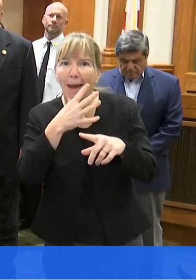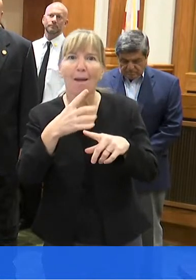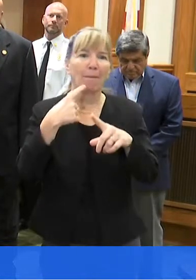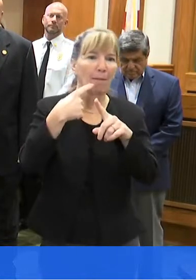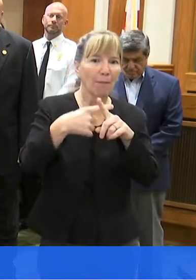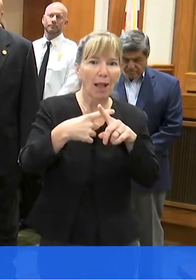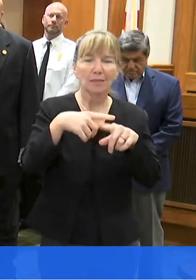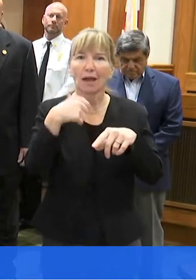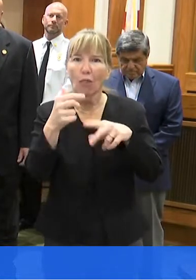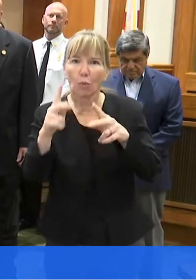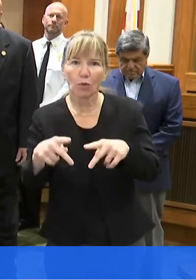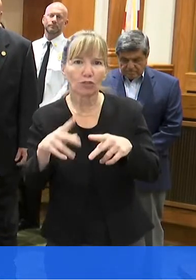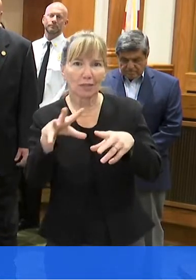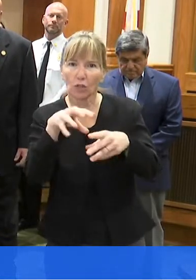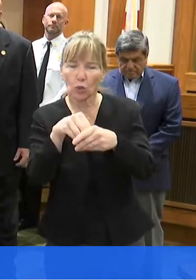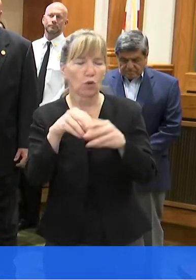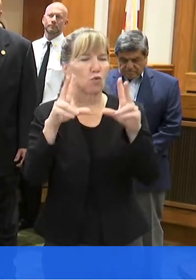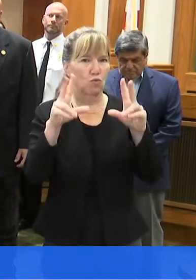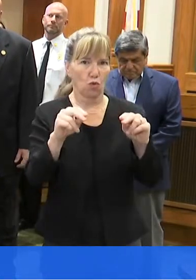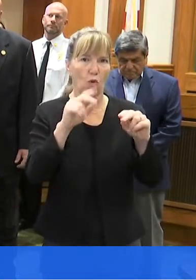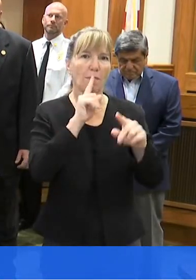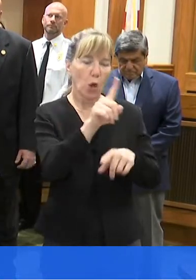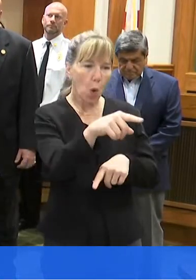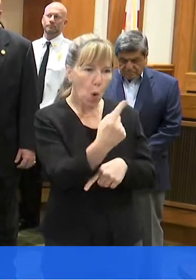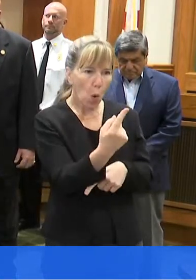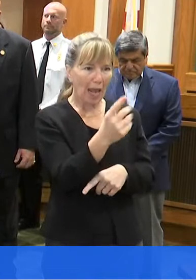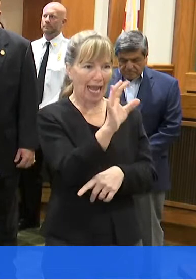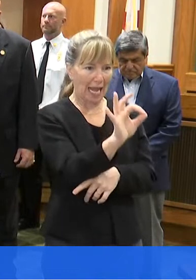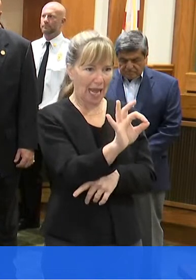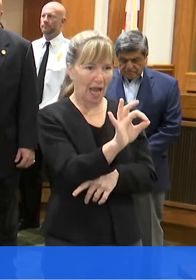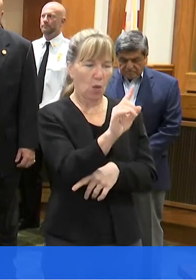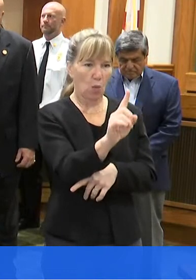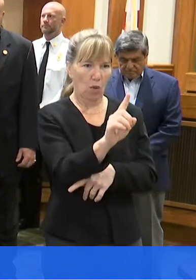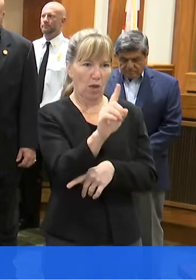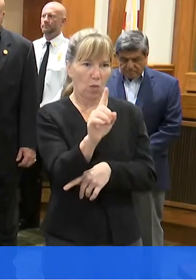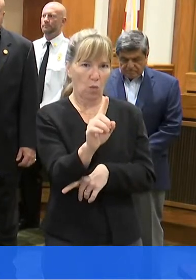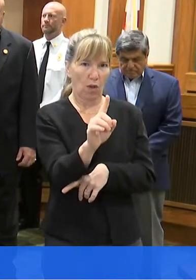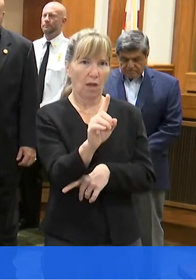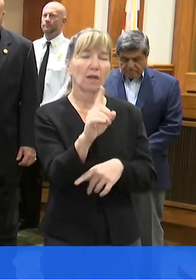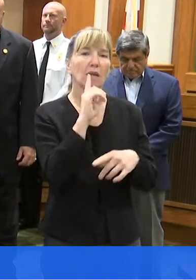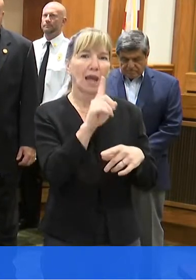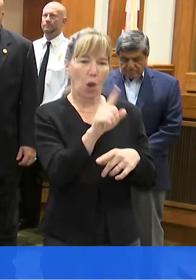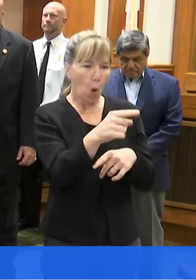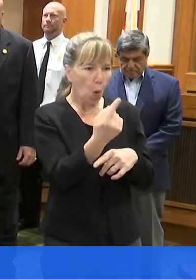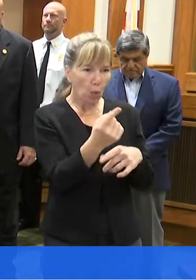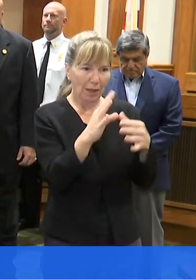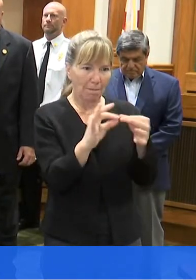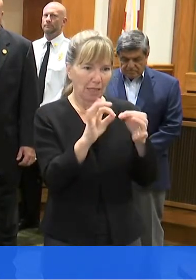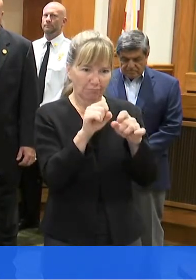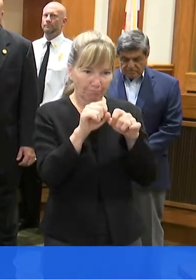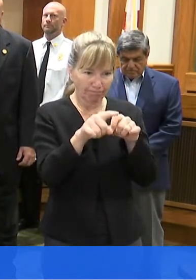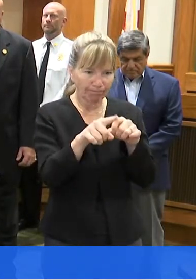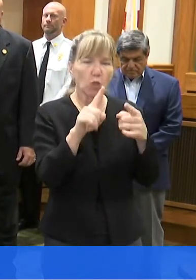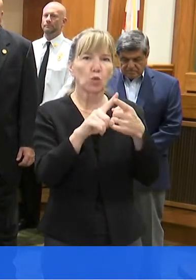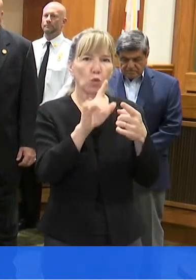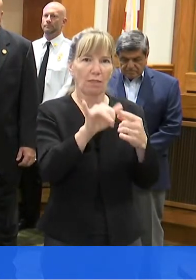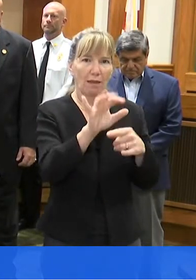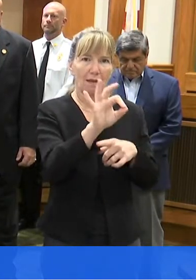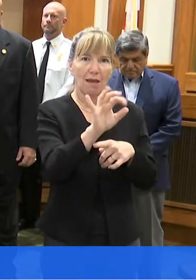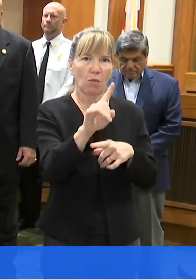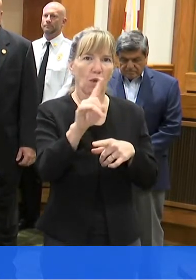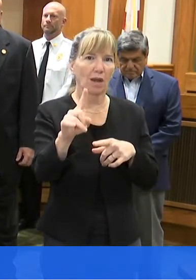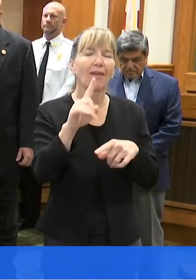emergency contacts. Your text to 911 must be in a distinct message by itself. You cannot